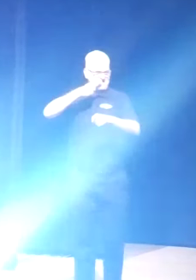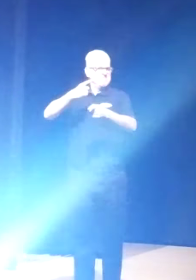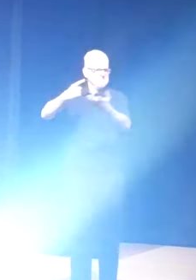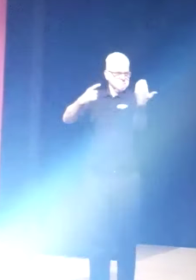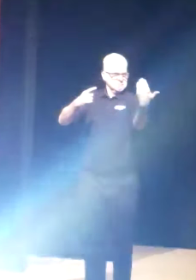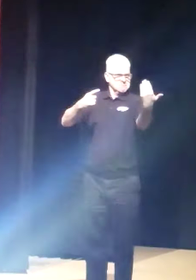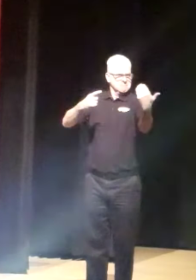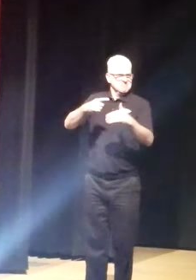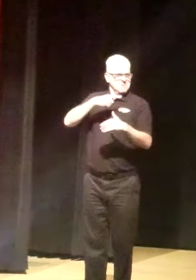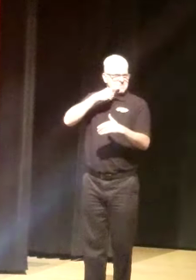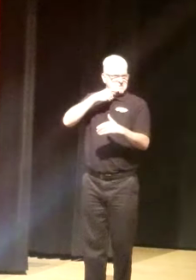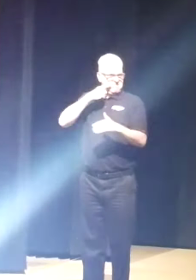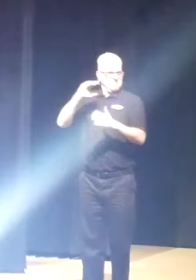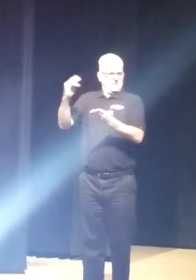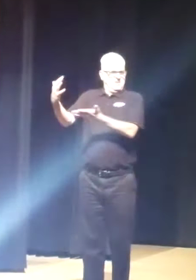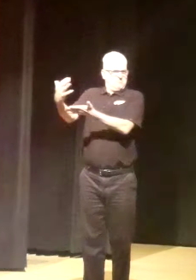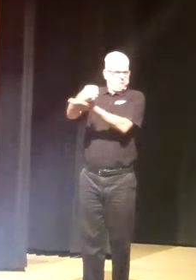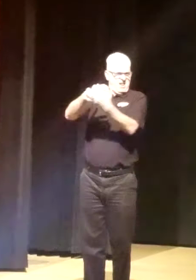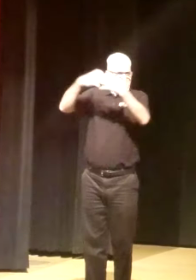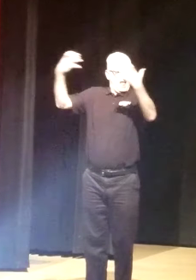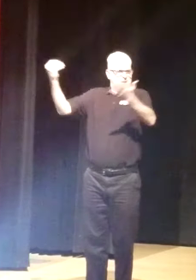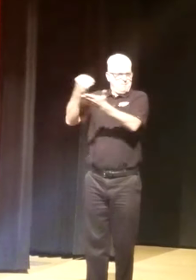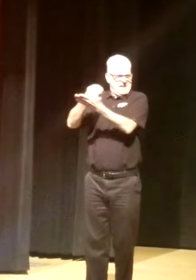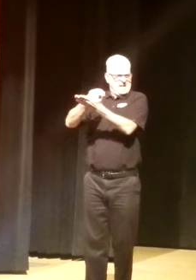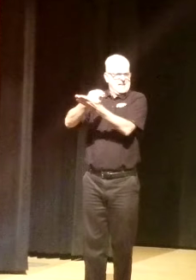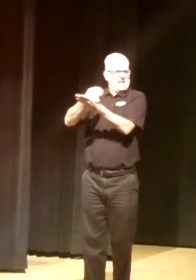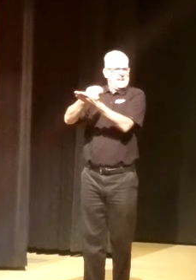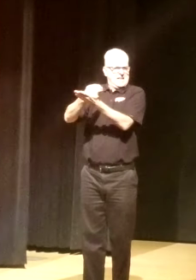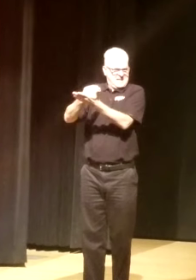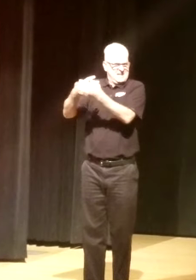So, could you hang on 1 second for the interpreter?